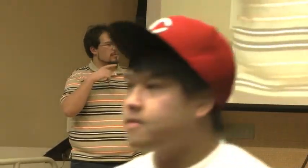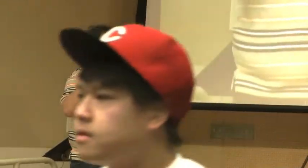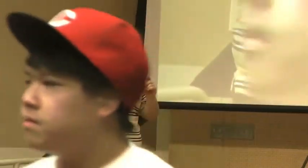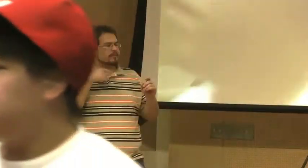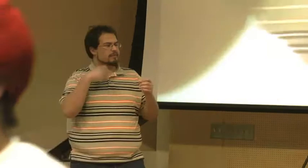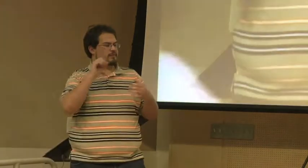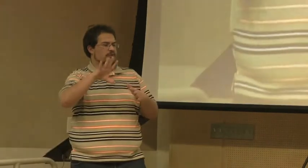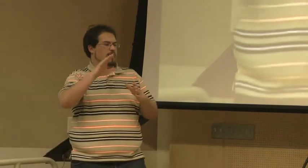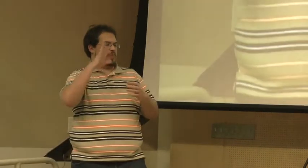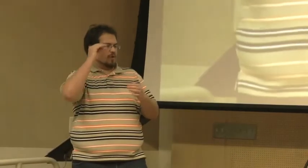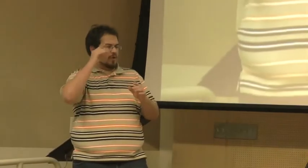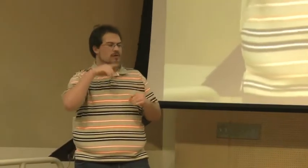Just one more thought I want to